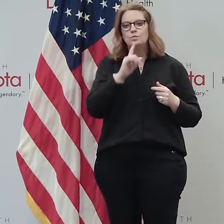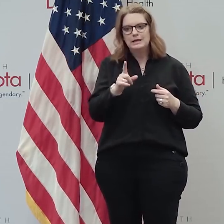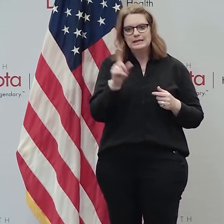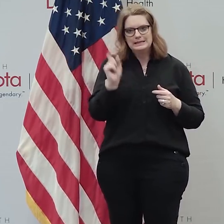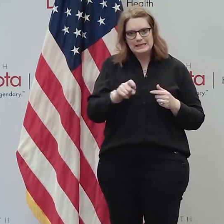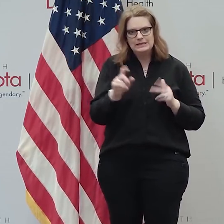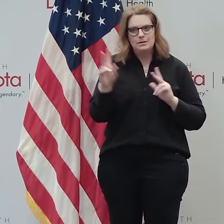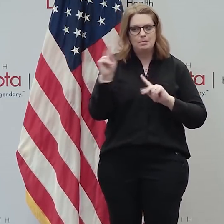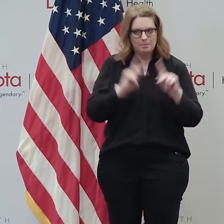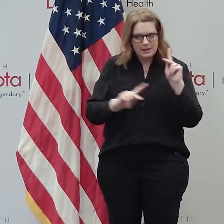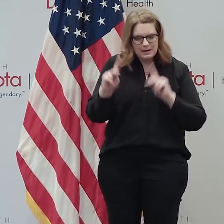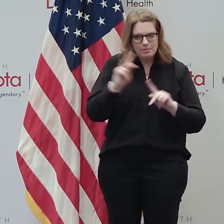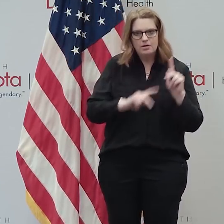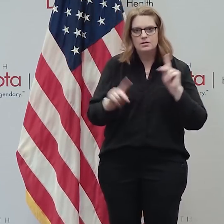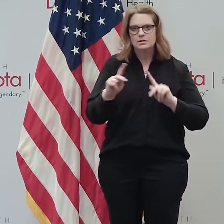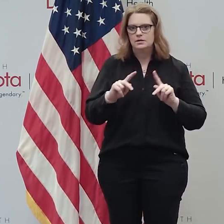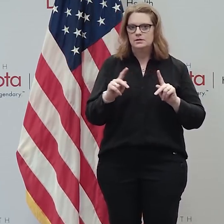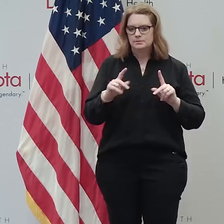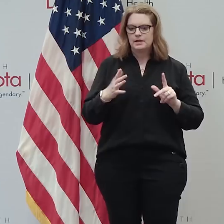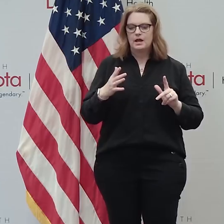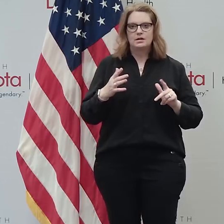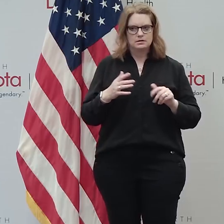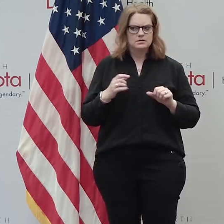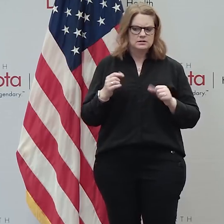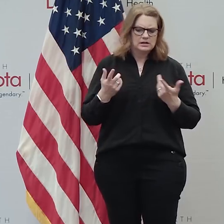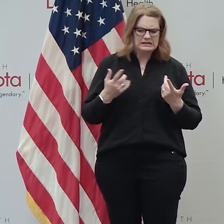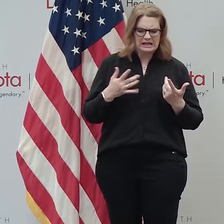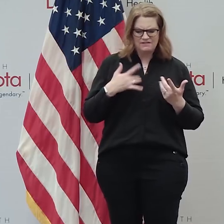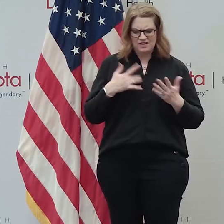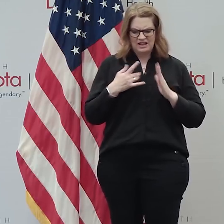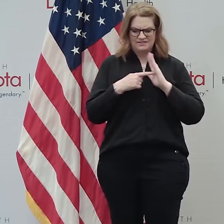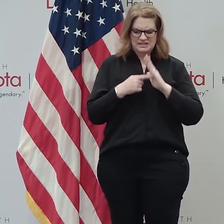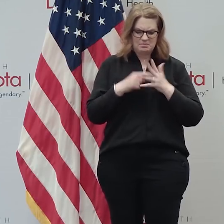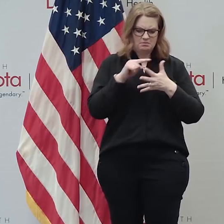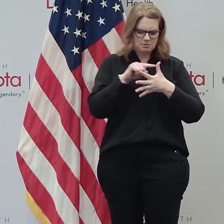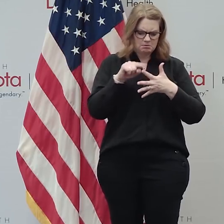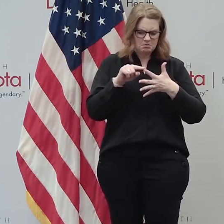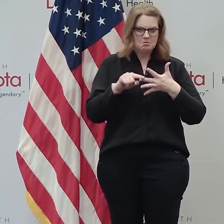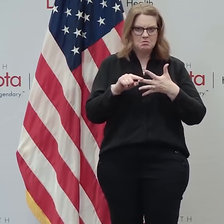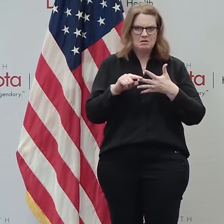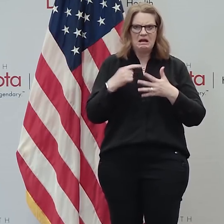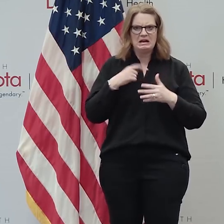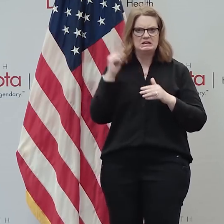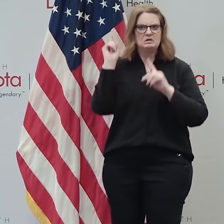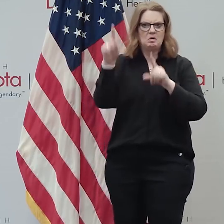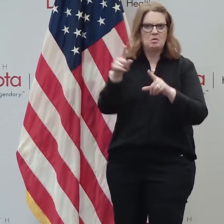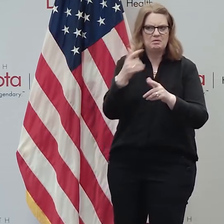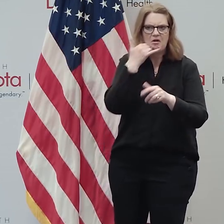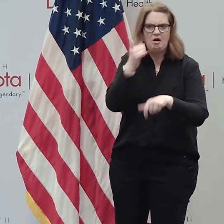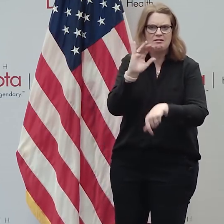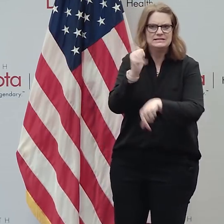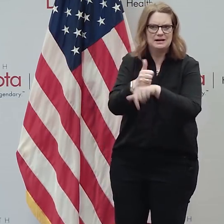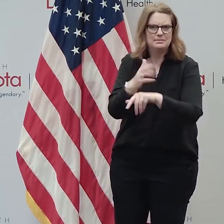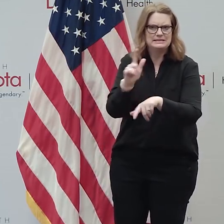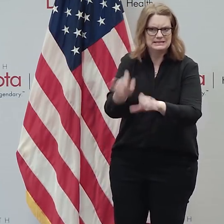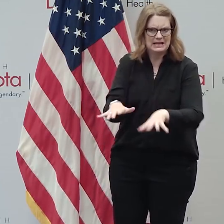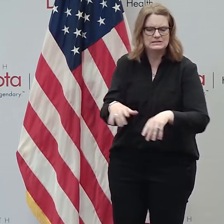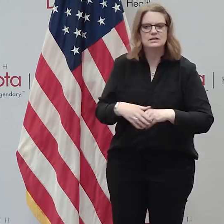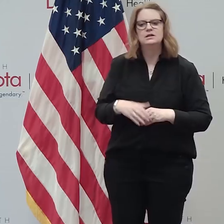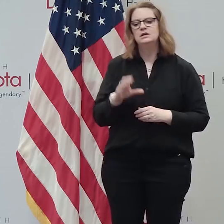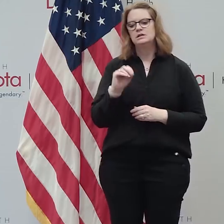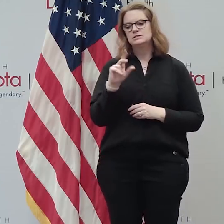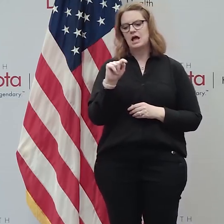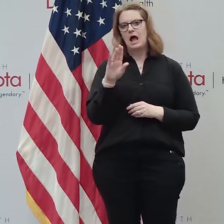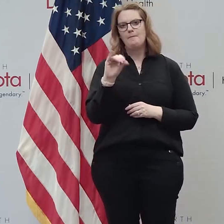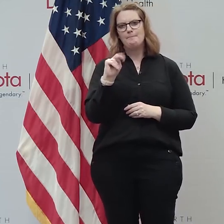have people that are being proactive about going out and getting tested if they need to be. Our outbound testing, as I've described, is going to become more